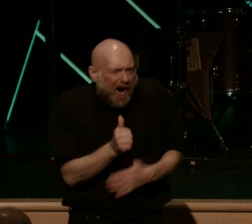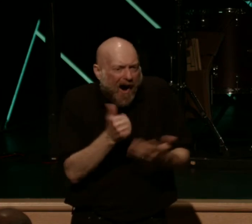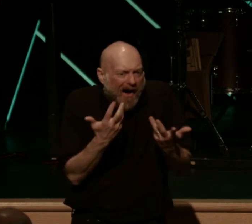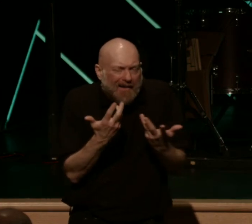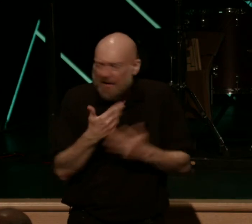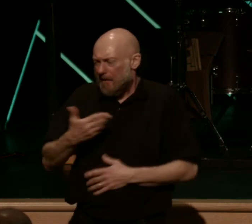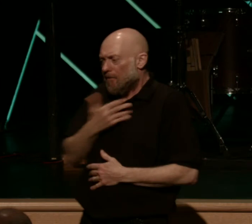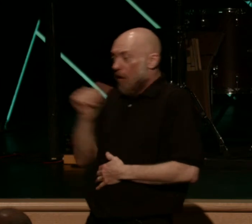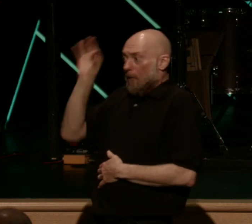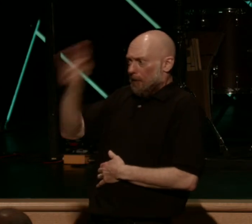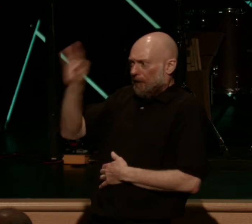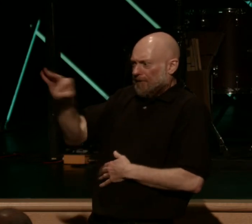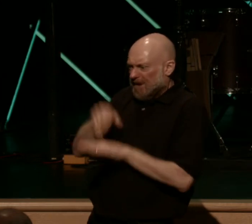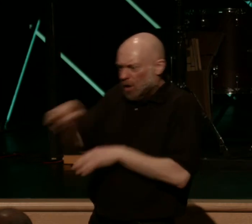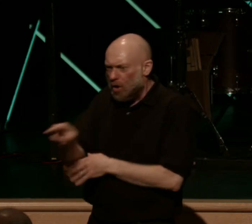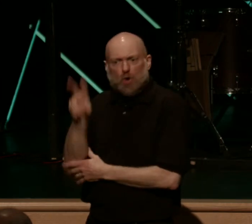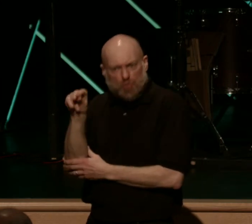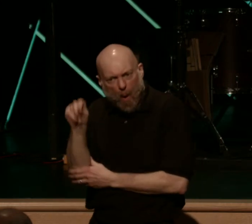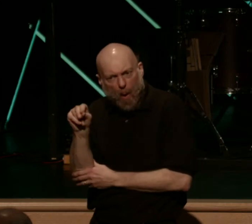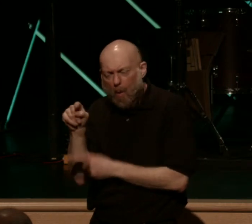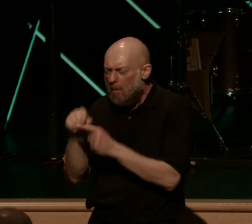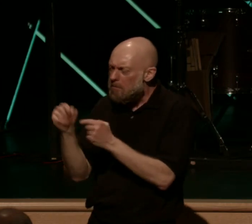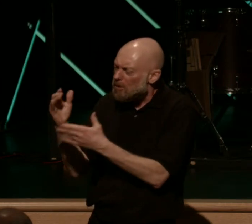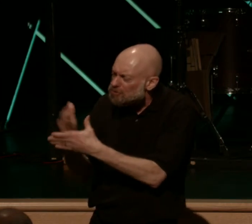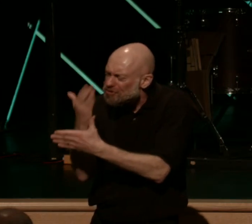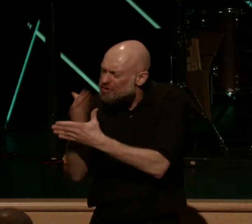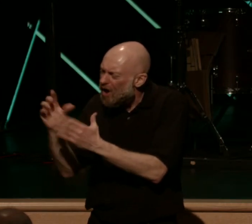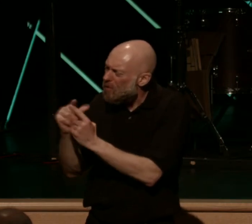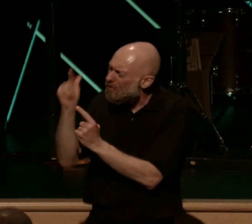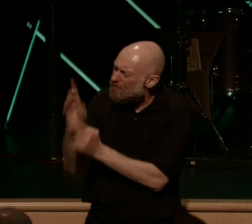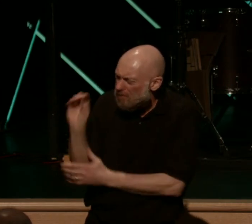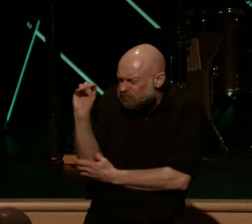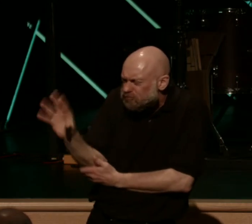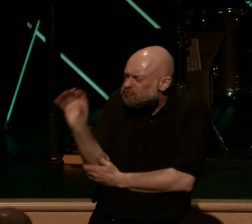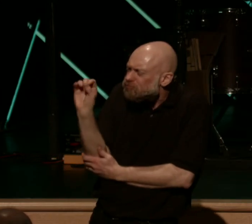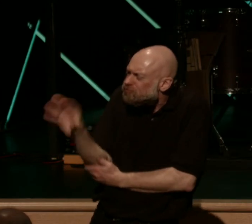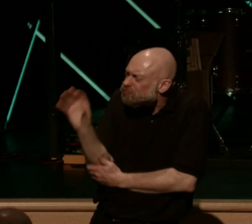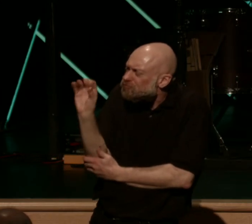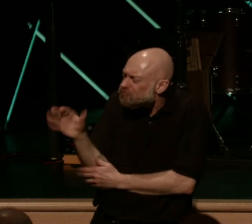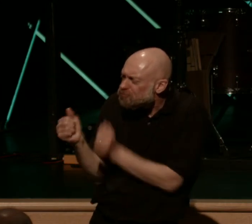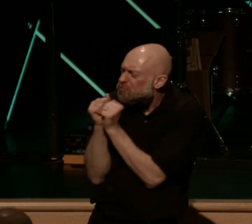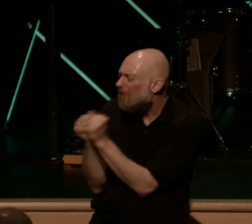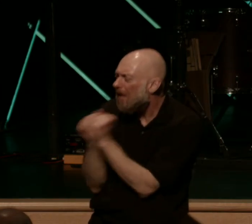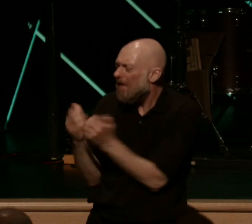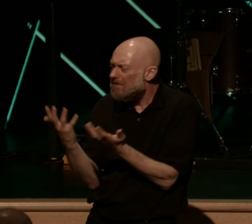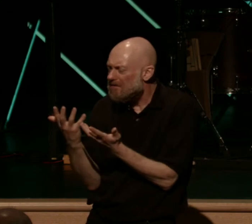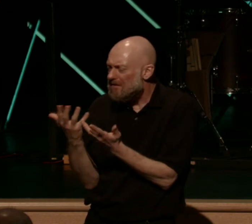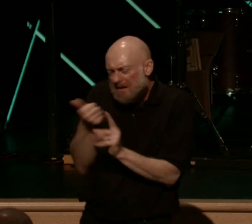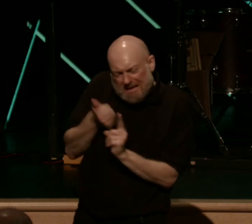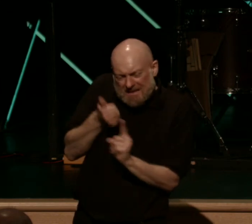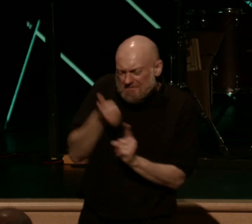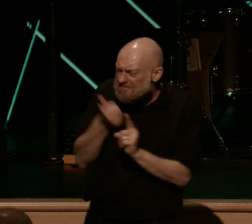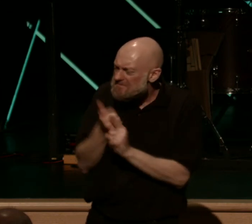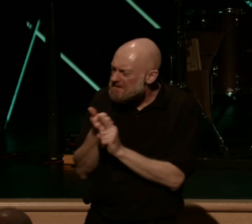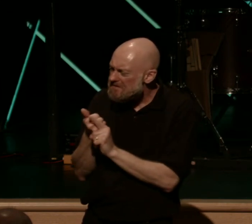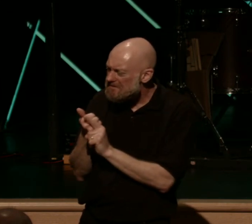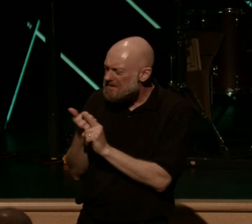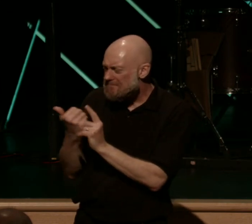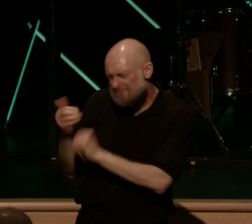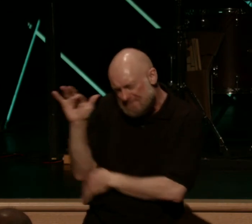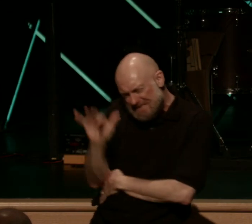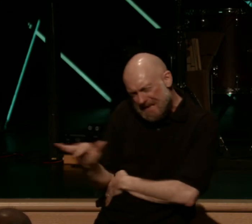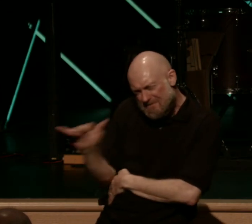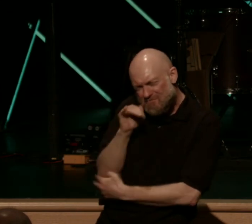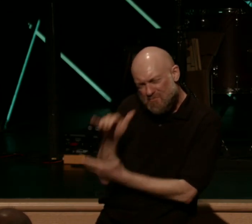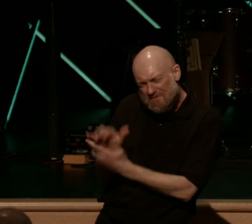can preach at her, but so he can share the word of God, so they can share the word of God together. He will study his